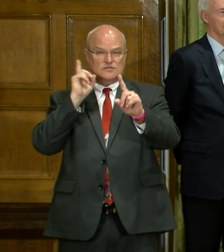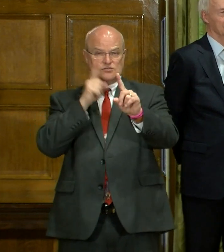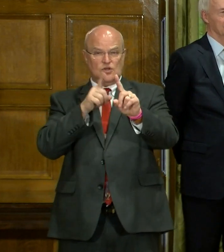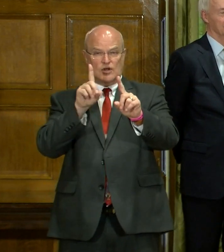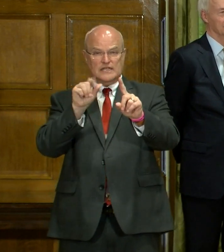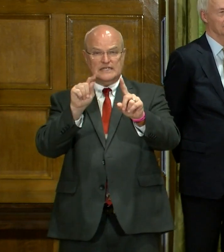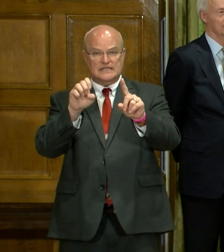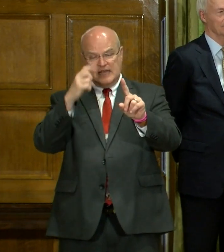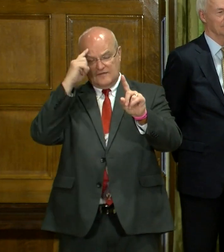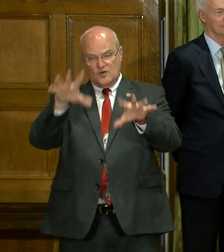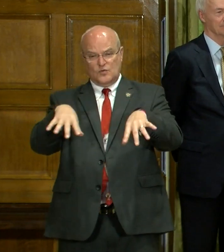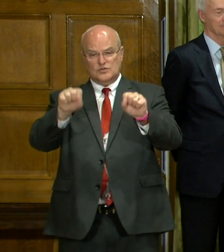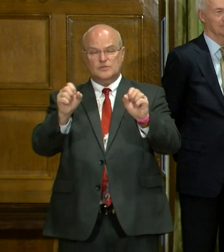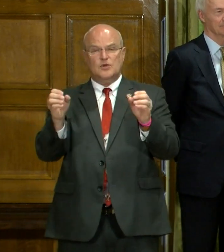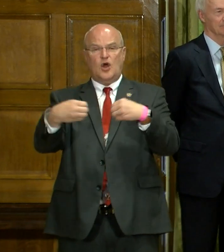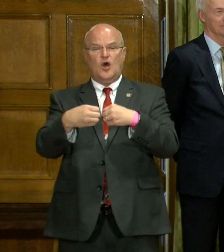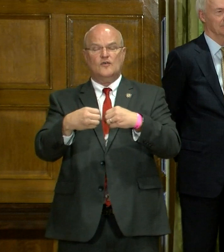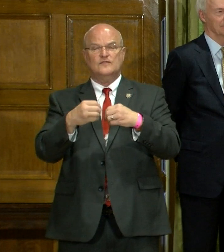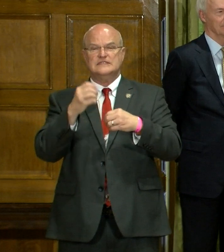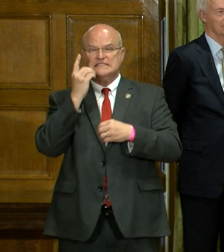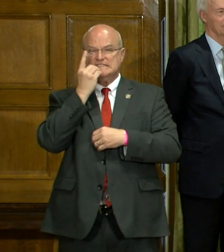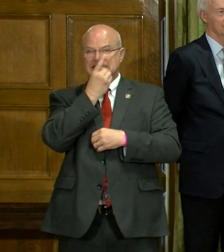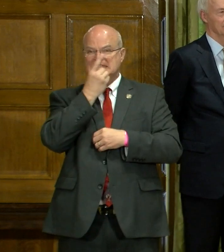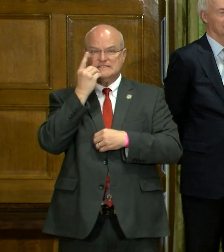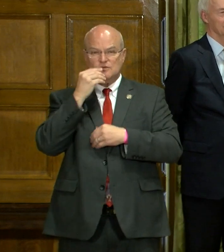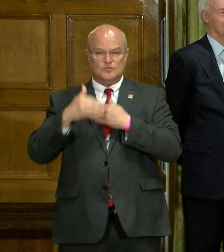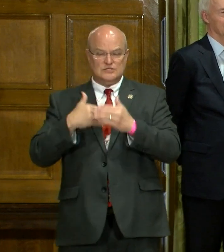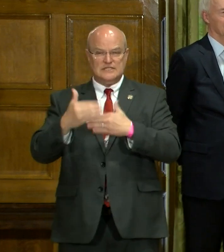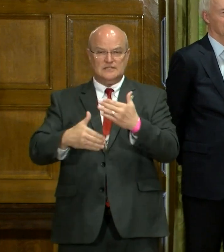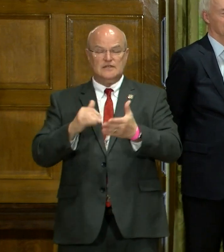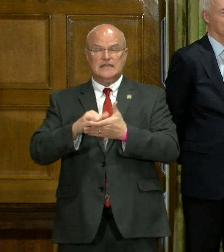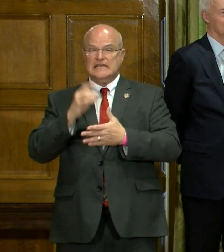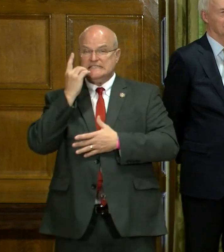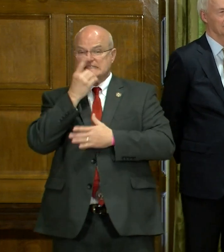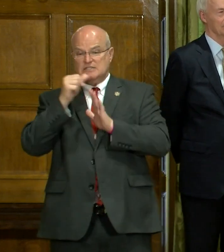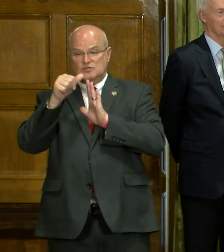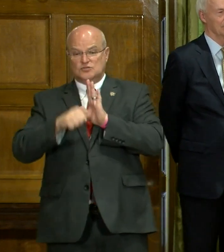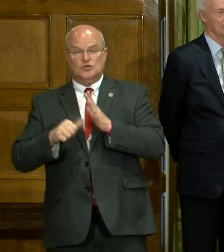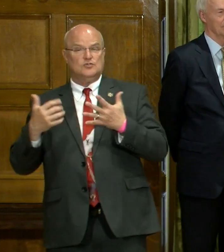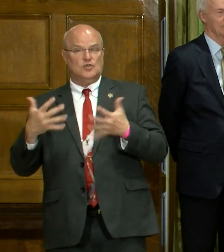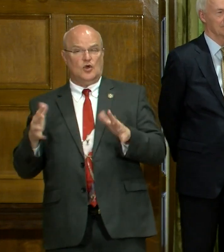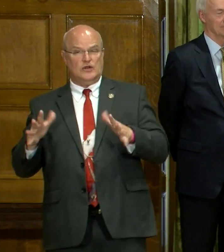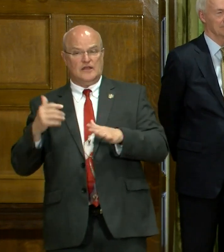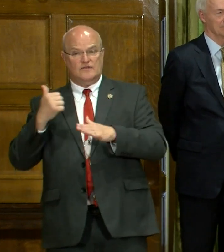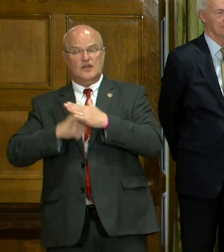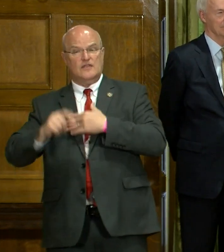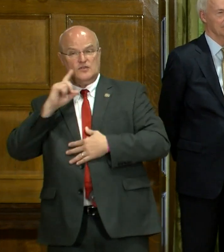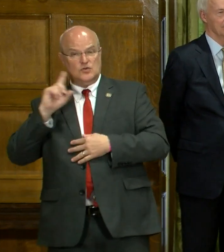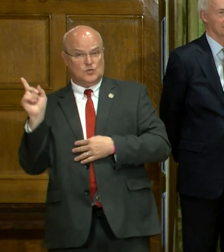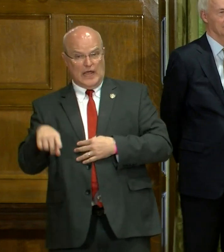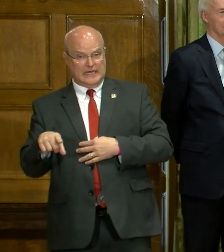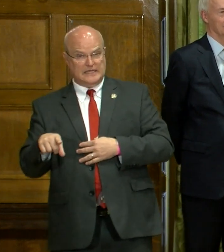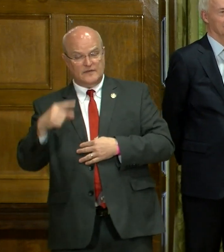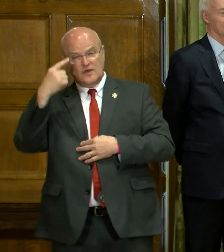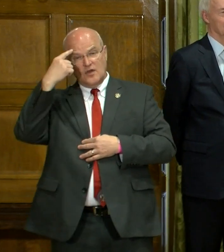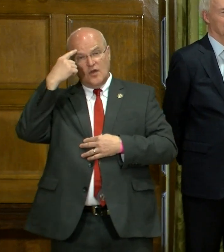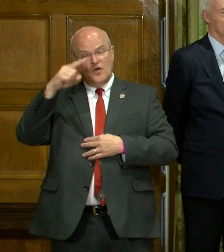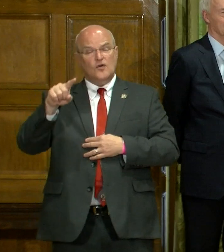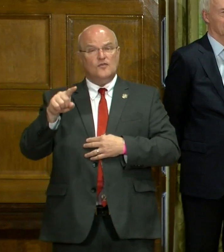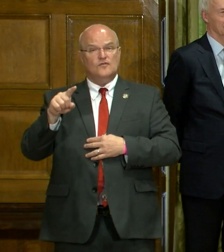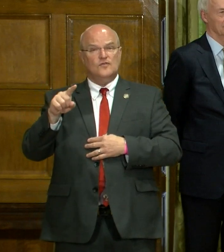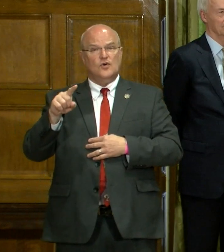for resuming office dental procedures. Now, dental surgery is already covered under the directive